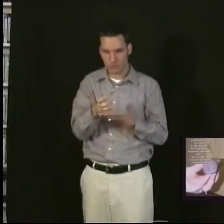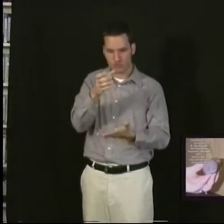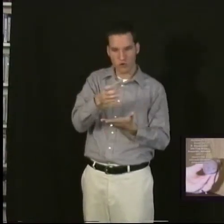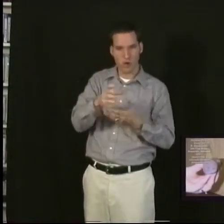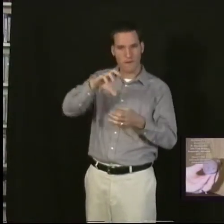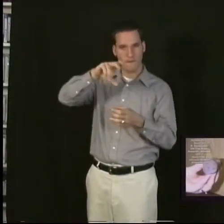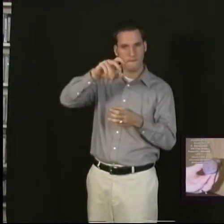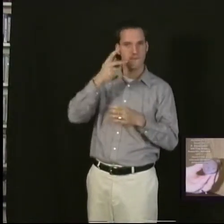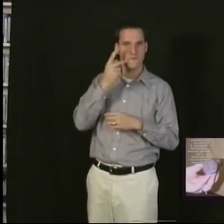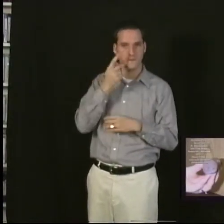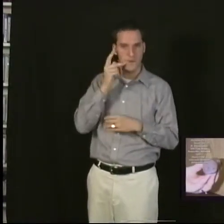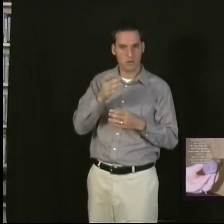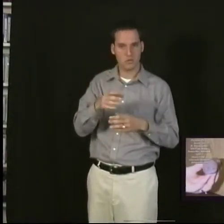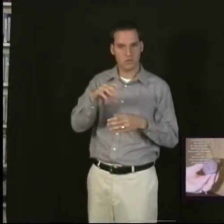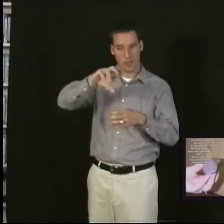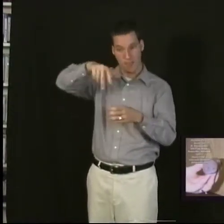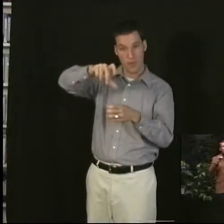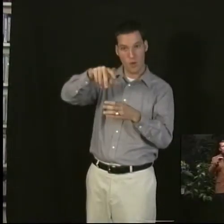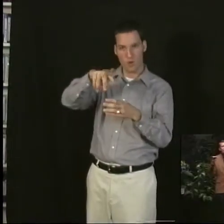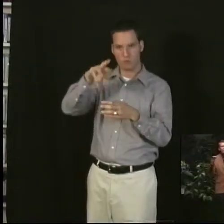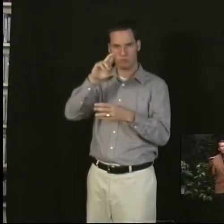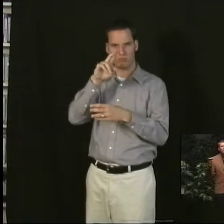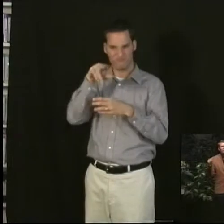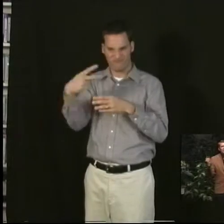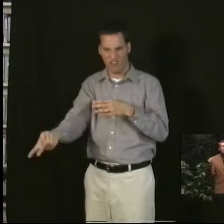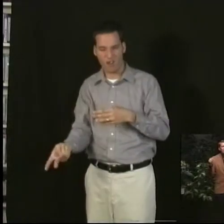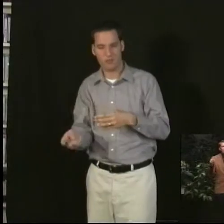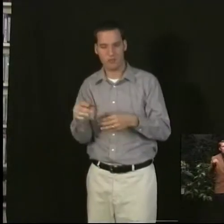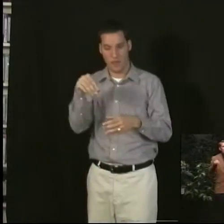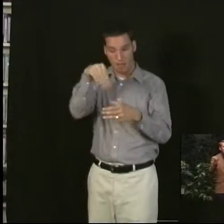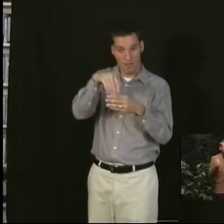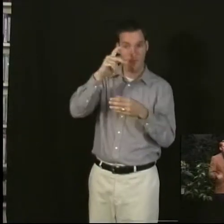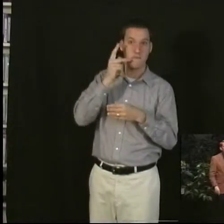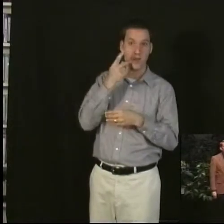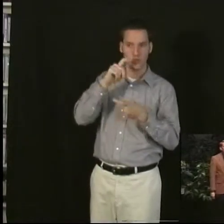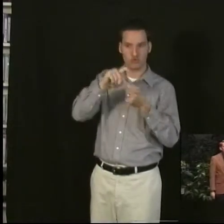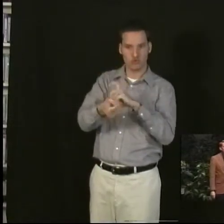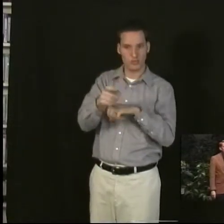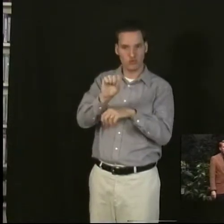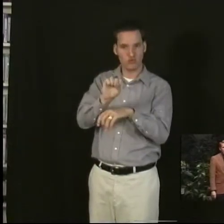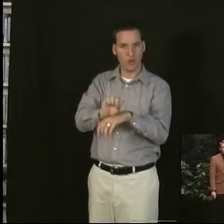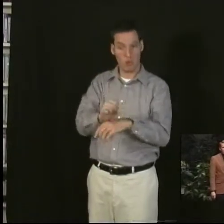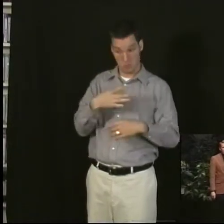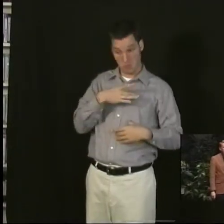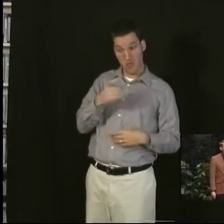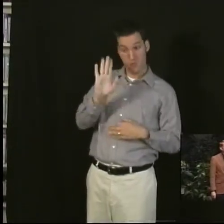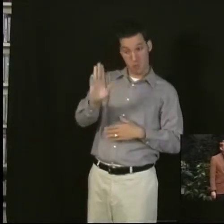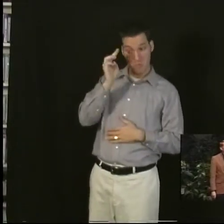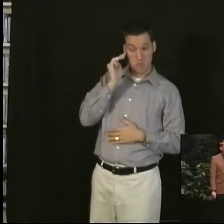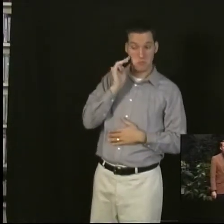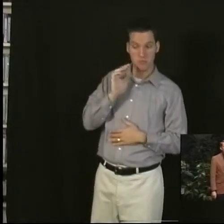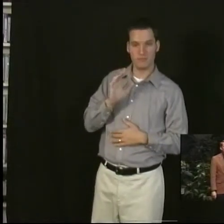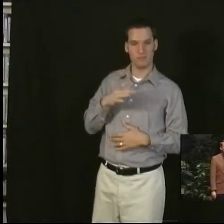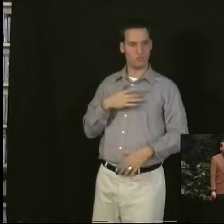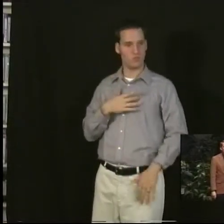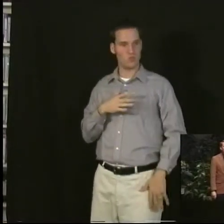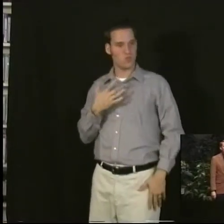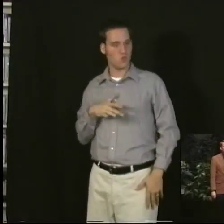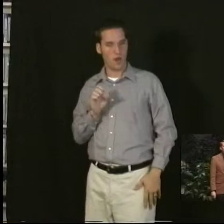pickles, a pantry. But the lid to one of the jars rusted off, and inside the pickle turned to stone. Would you like it for your museum? I said,